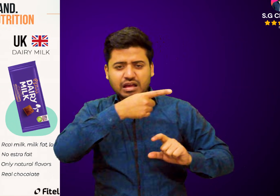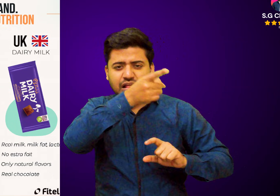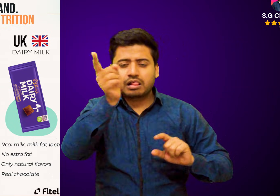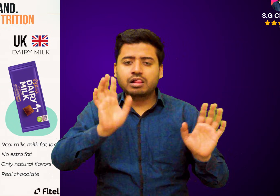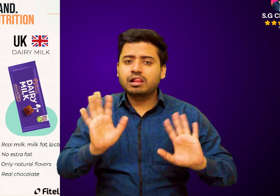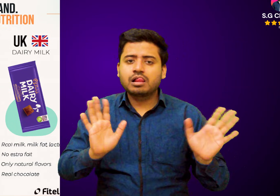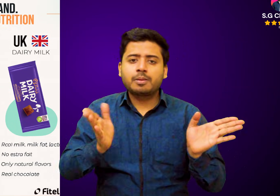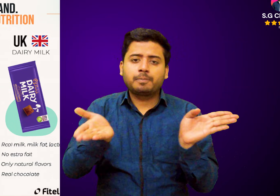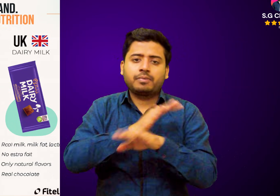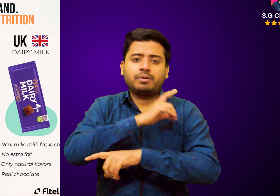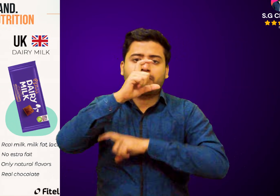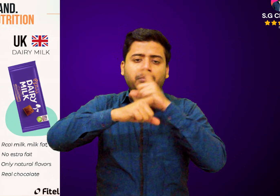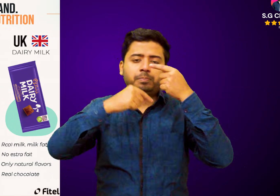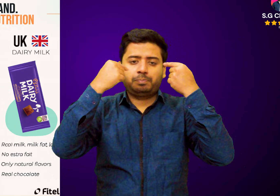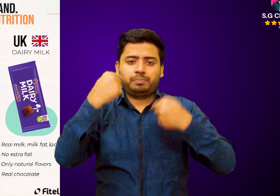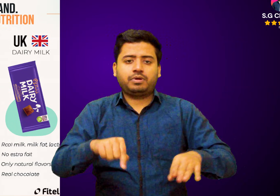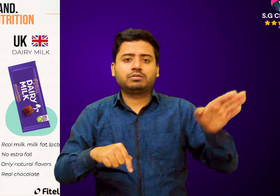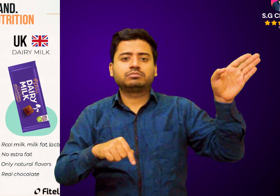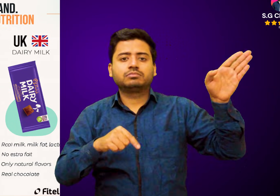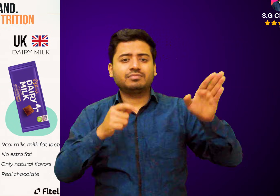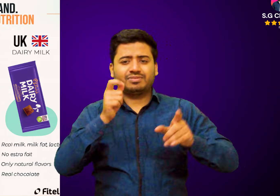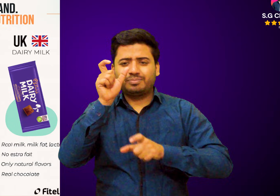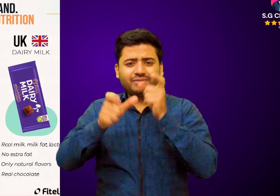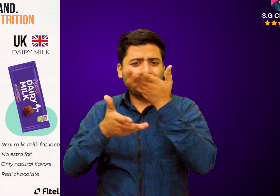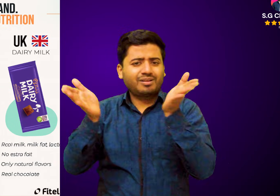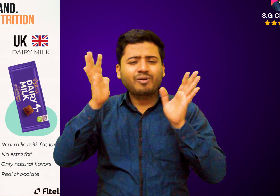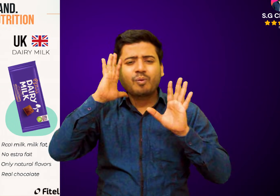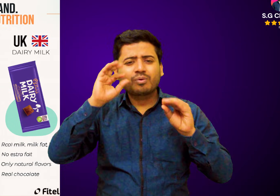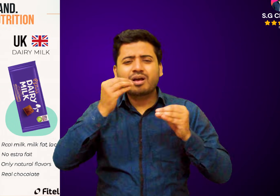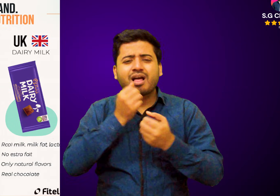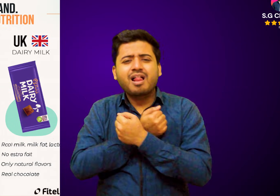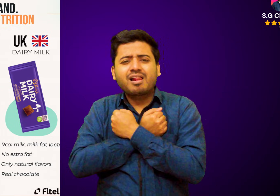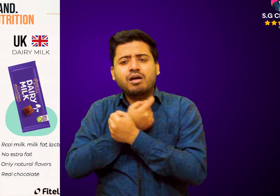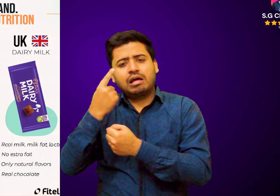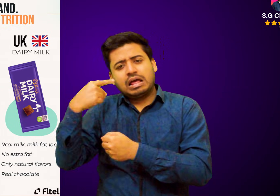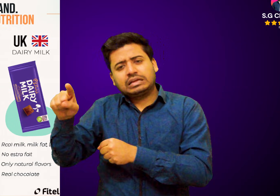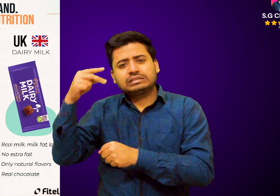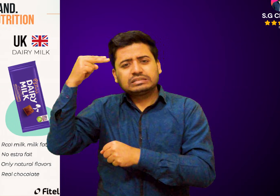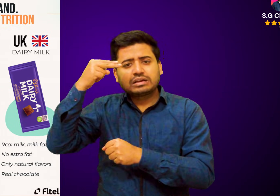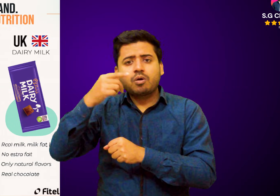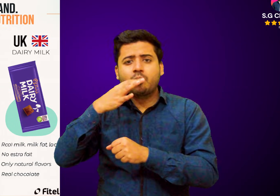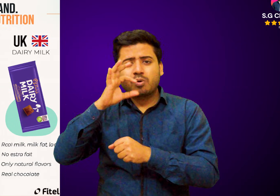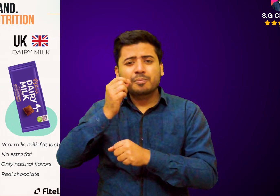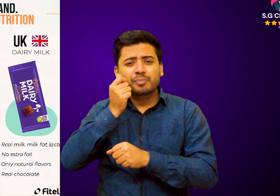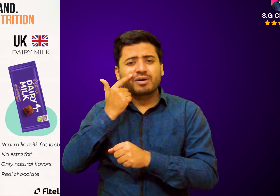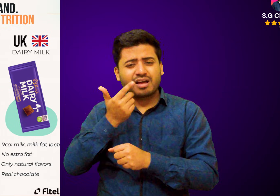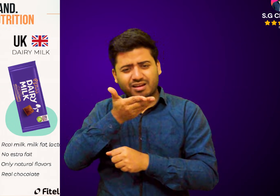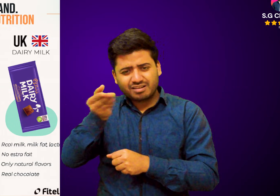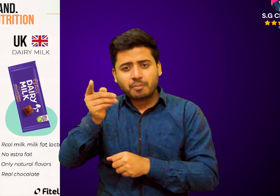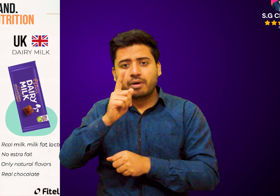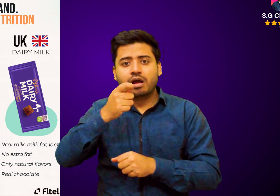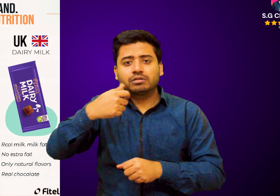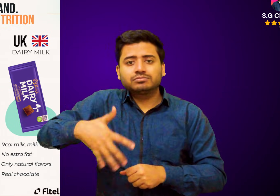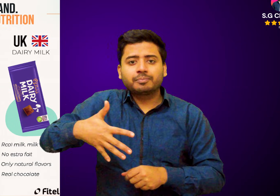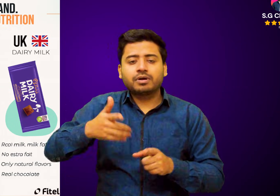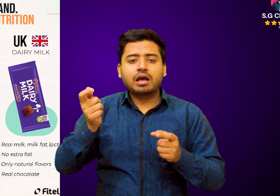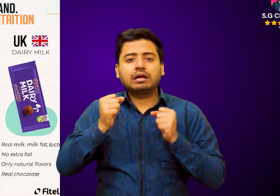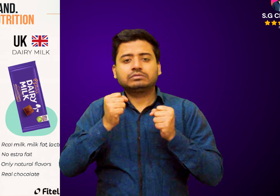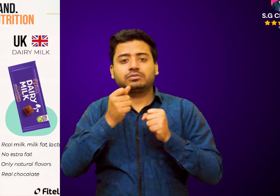Essential ingredients to be considered real milk chocolate. The product must contain these core components: cocoa butter, the natural fat from the